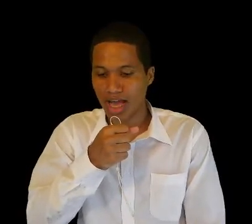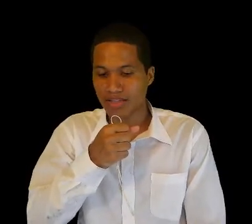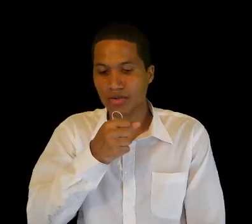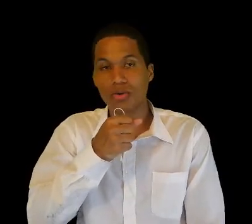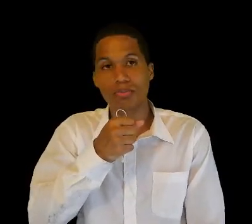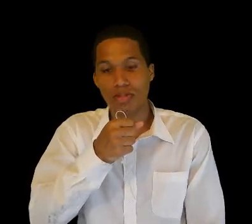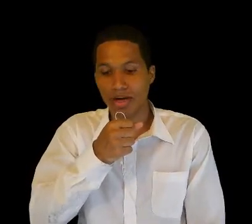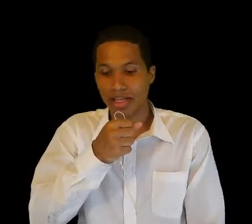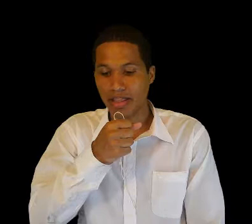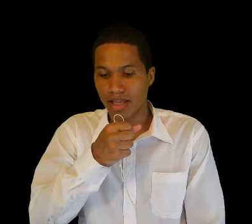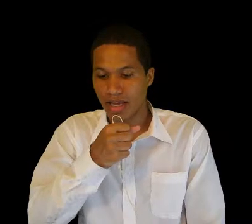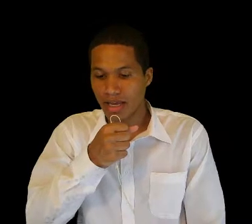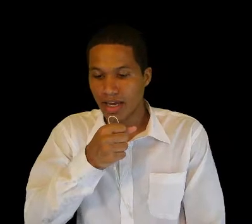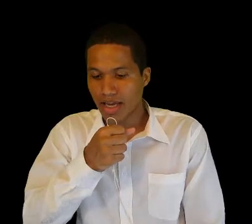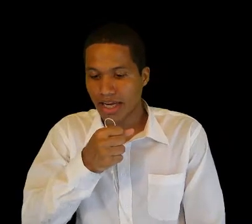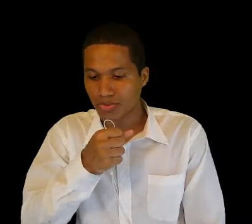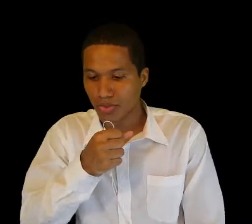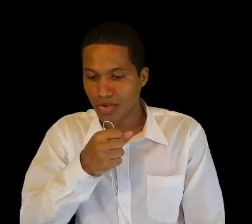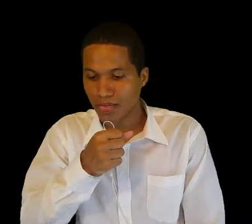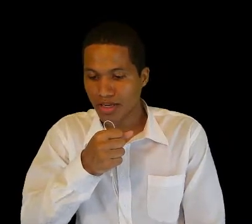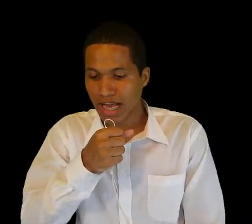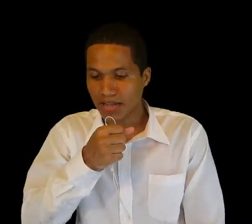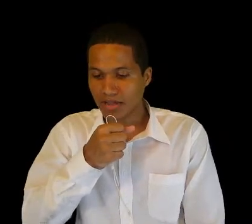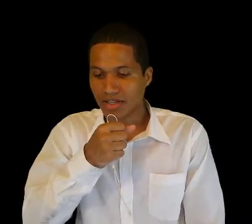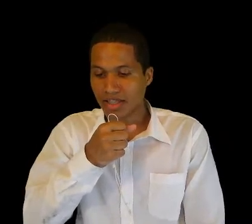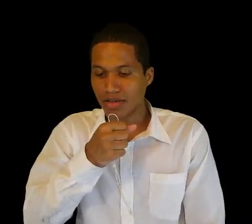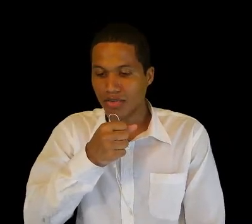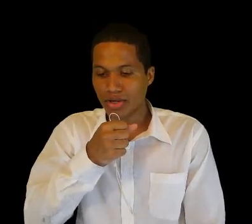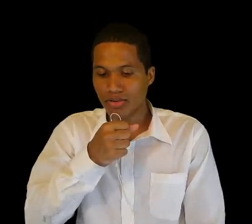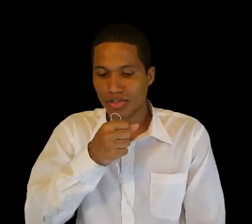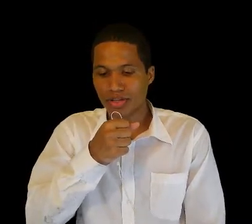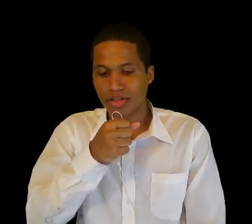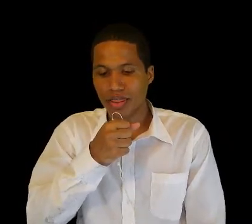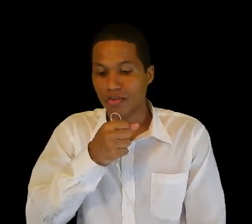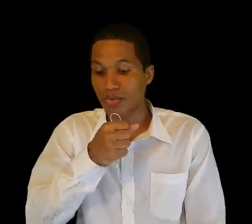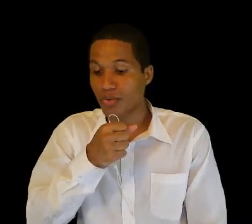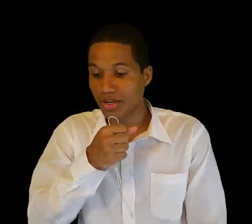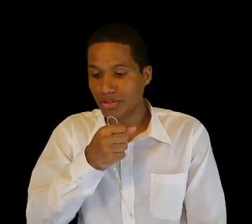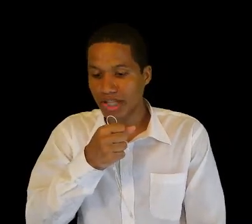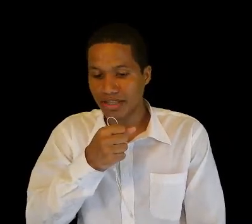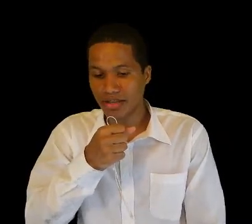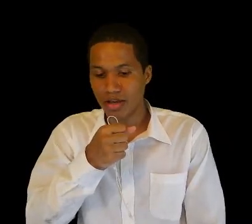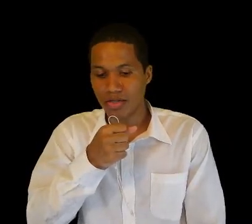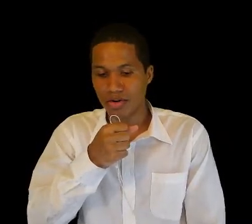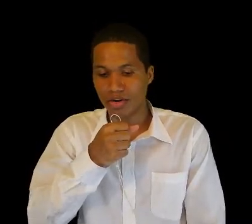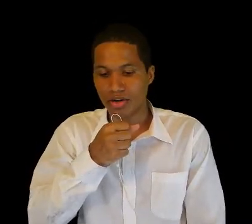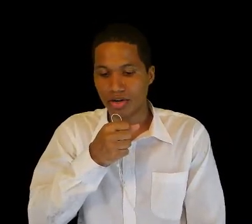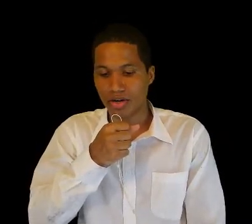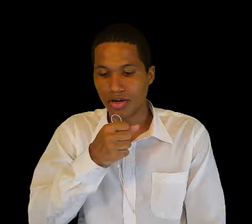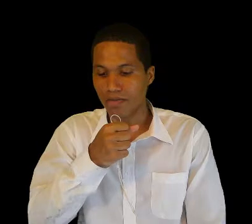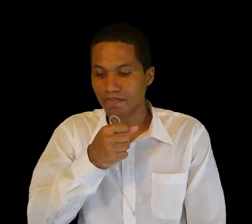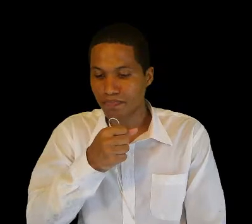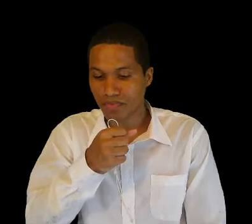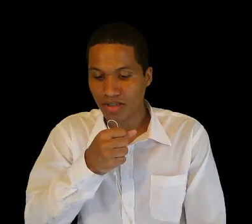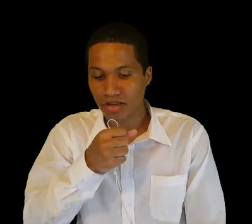known as cold-blooded. Ectothermic animals cannot regulate their